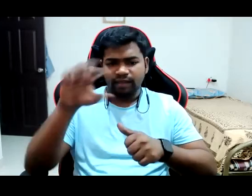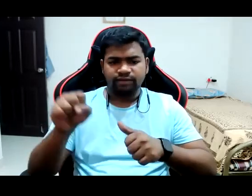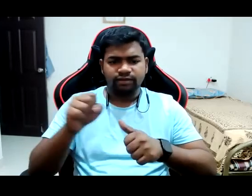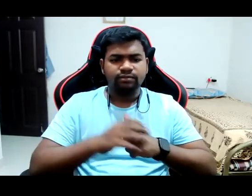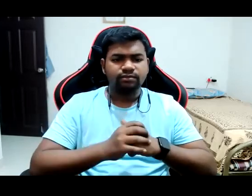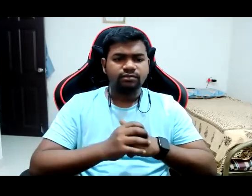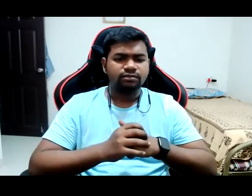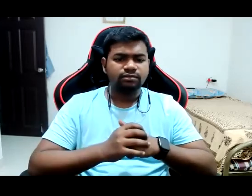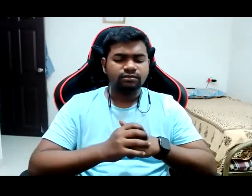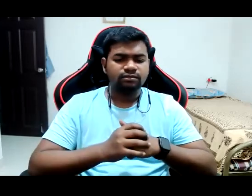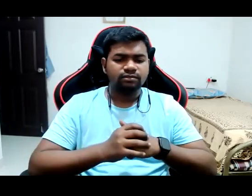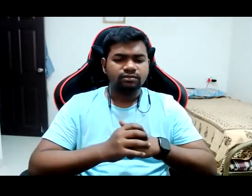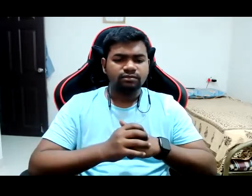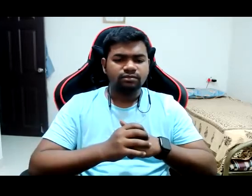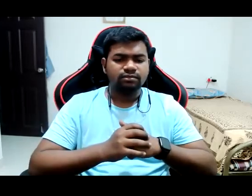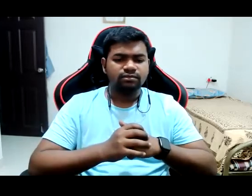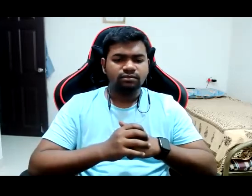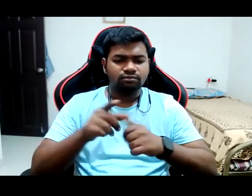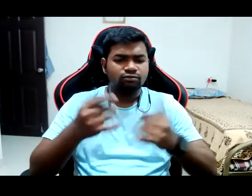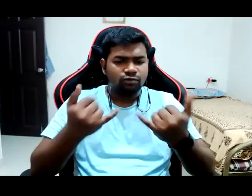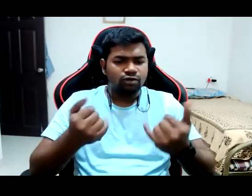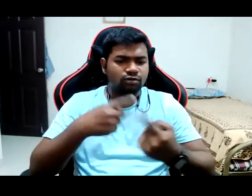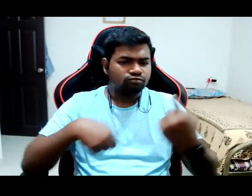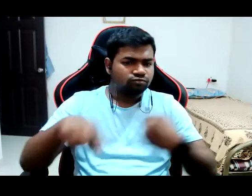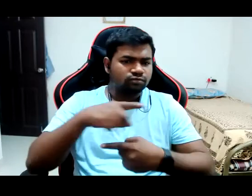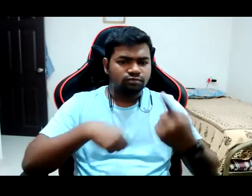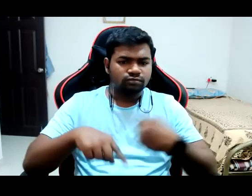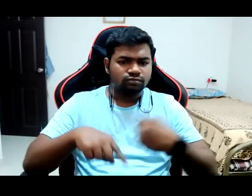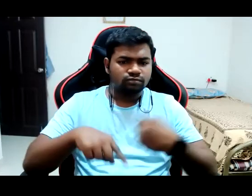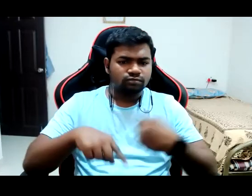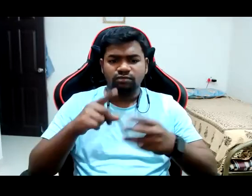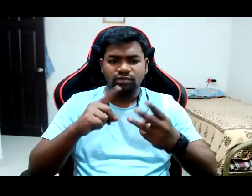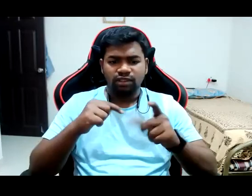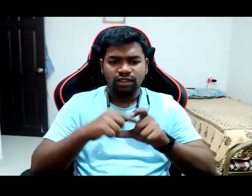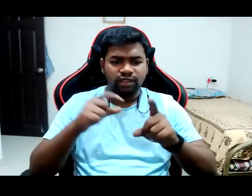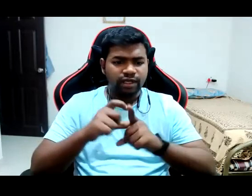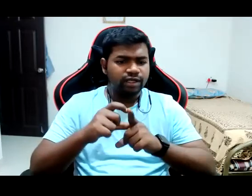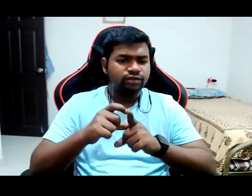Because that is nowadays very much a part of education, and it